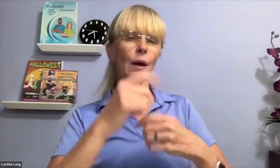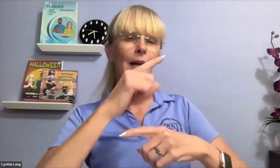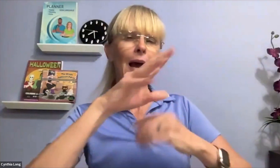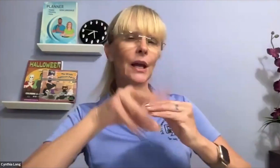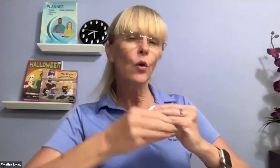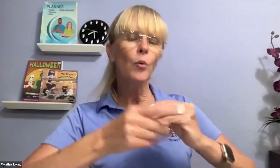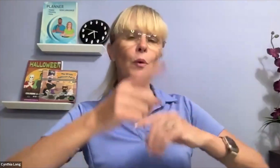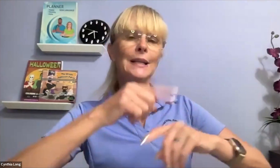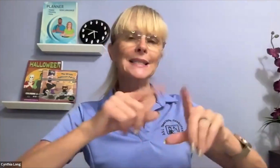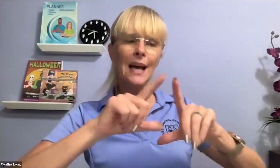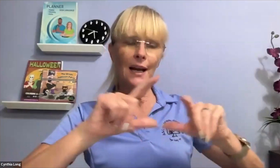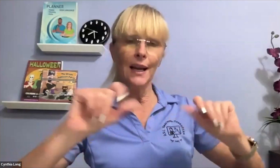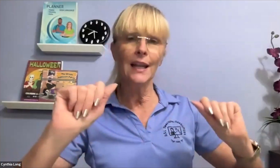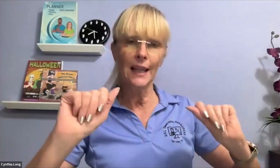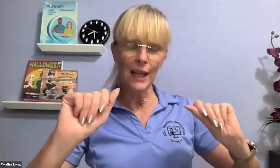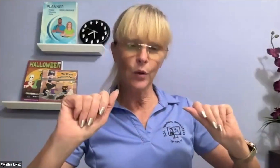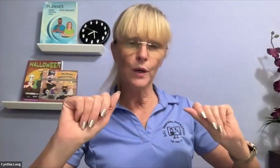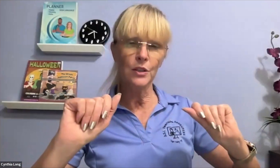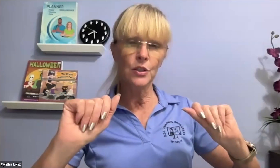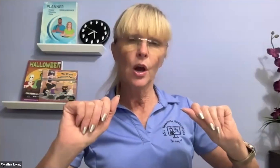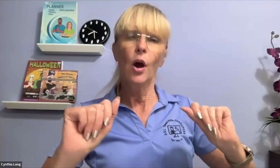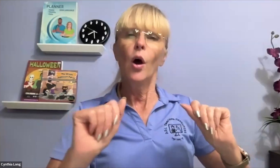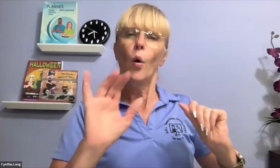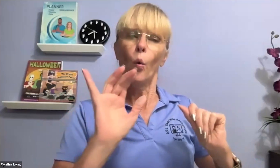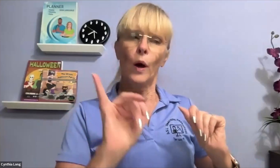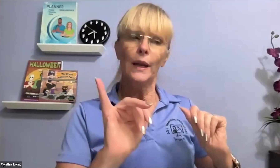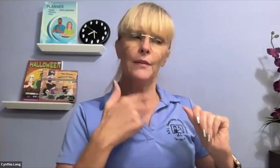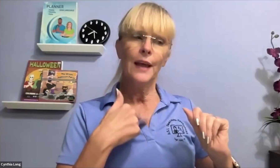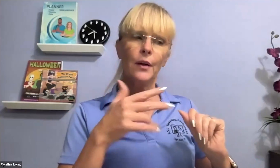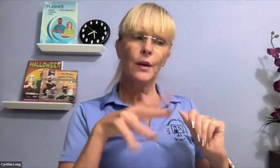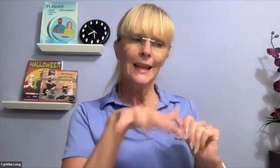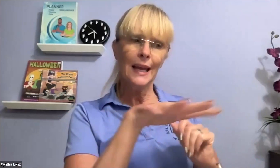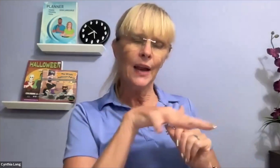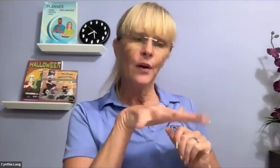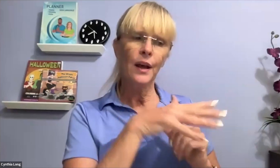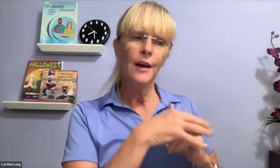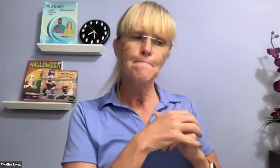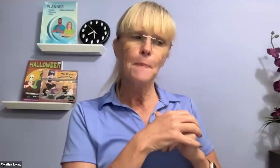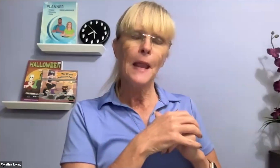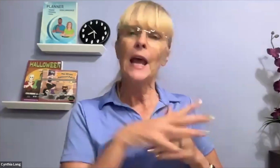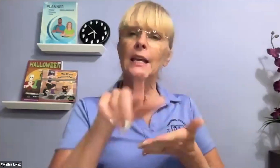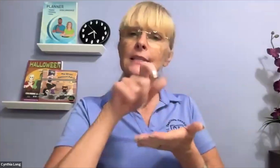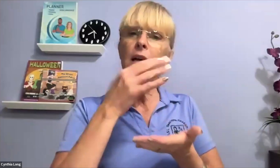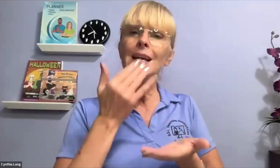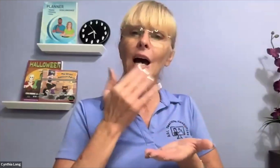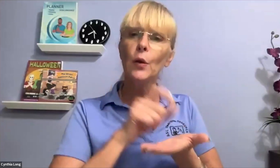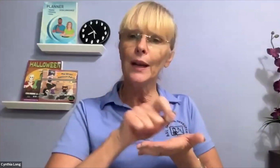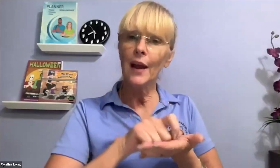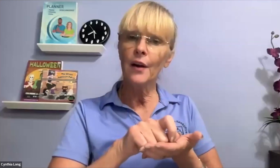can I incorporate sign language? What if they are in that area and it's a coloring